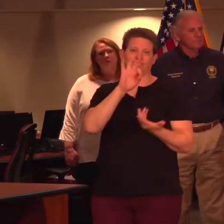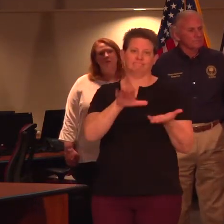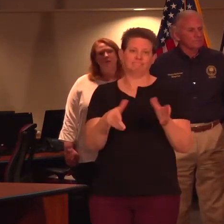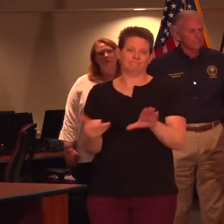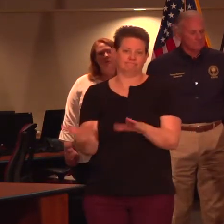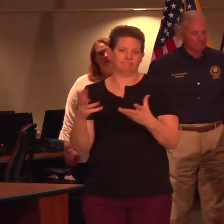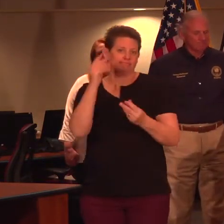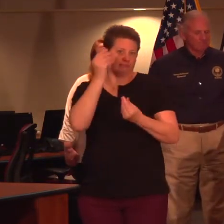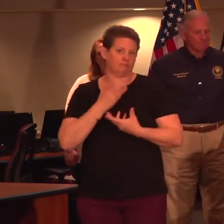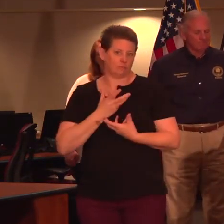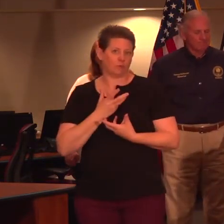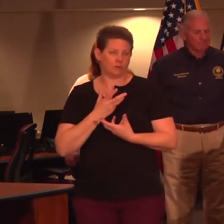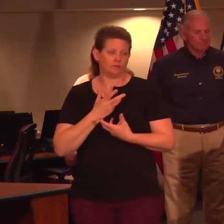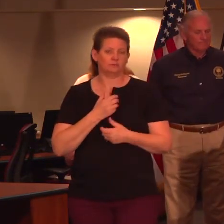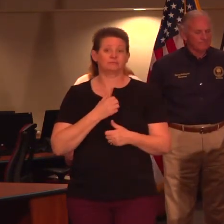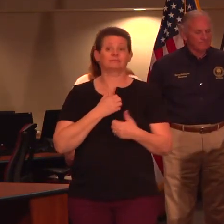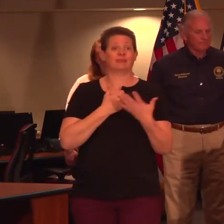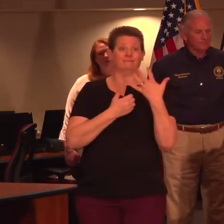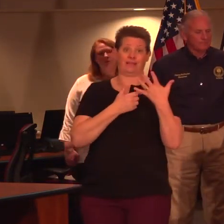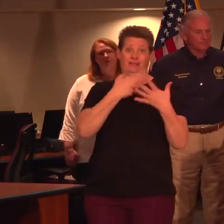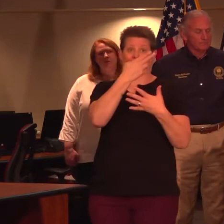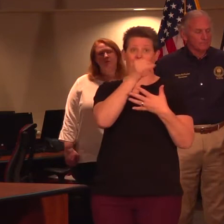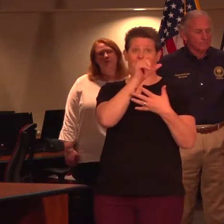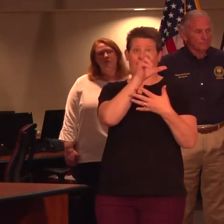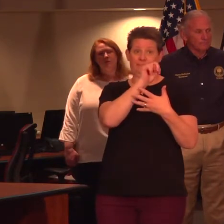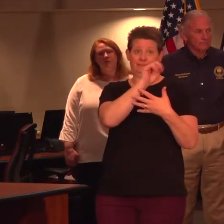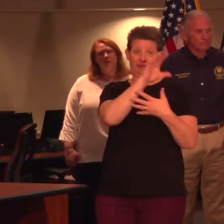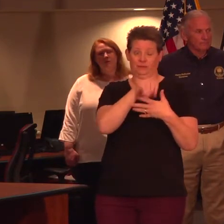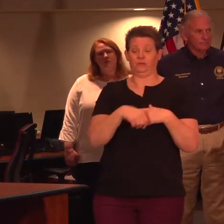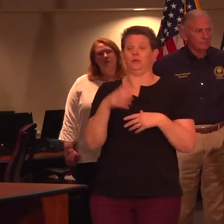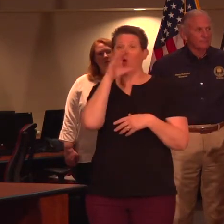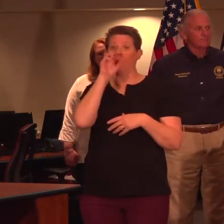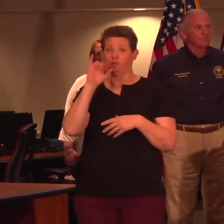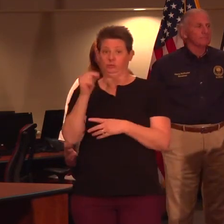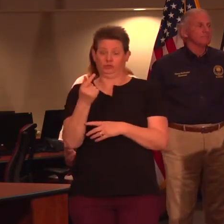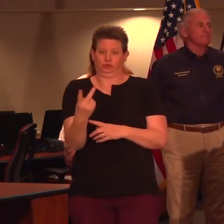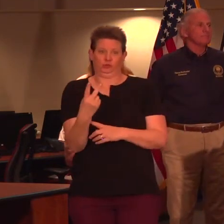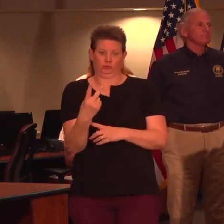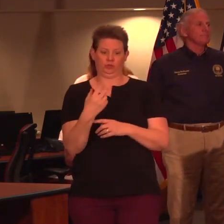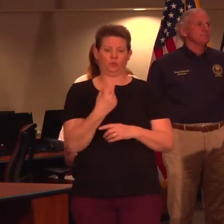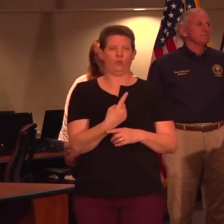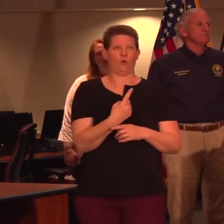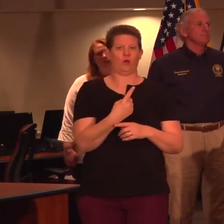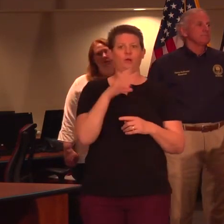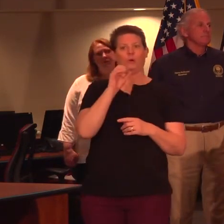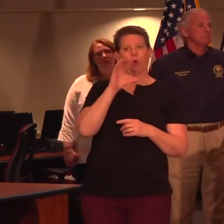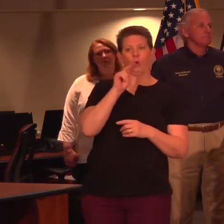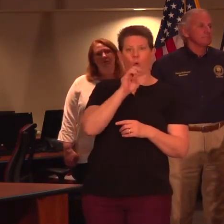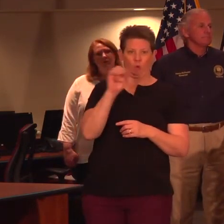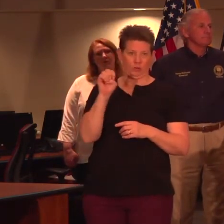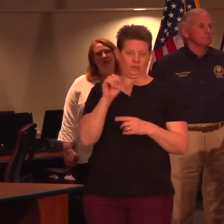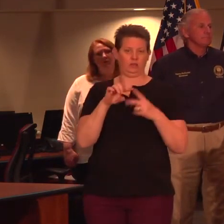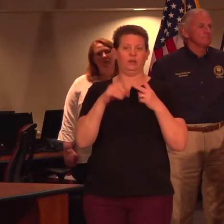have been reported. There was 5 in Hampton County, 2 in Orangeburg County, 1 in Oconee County,